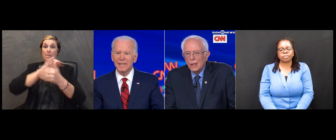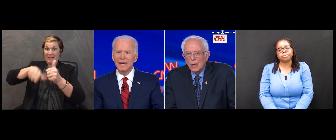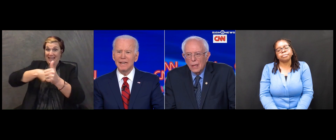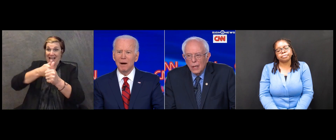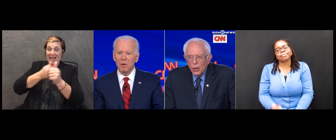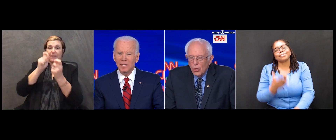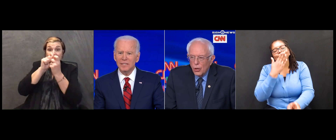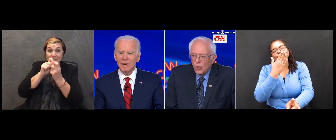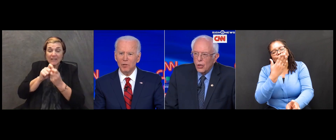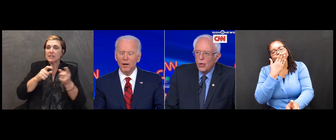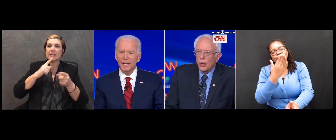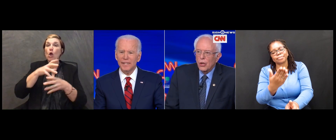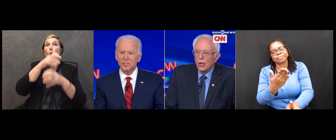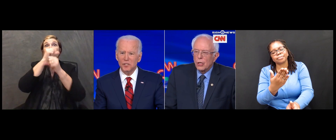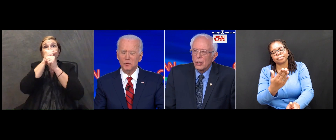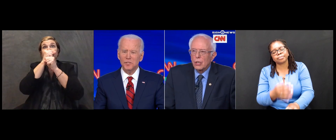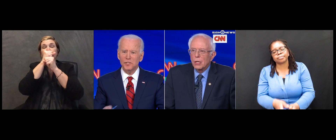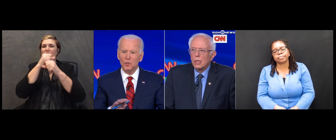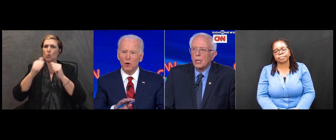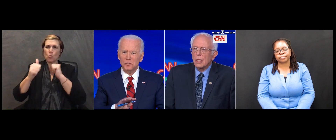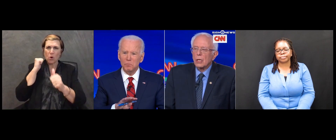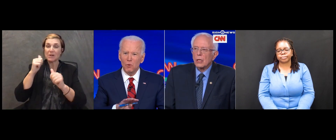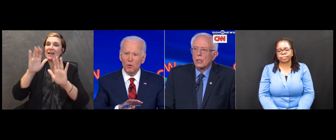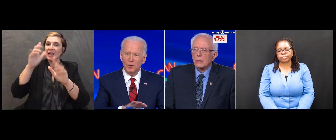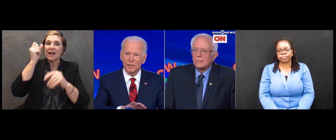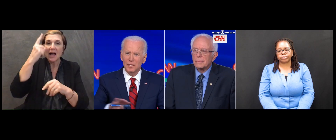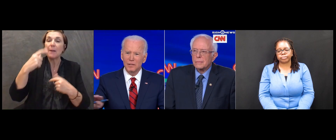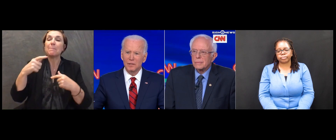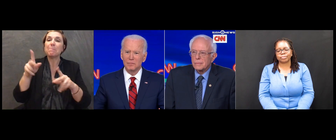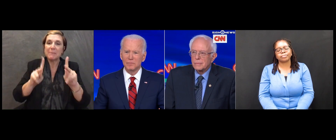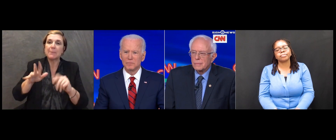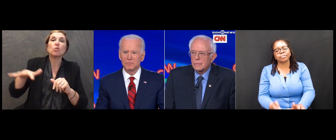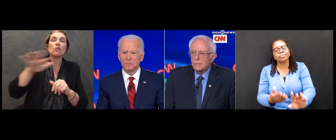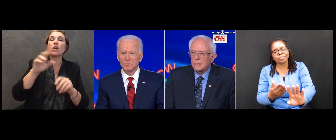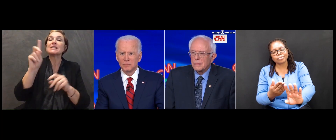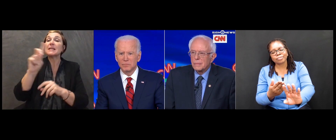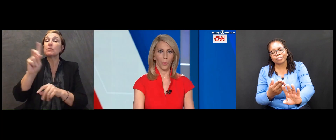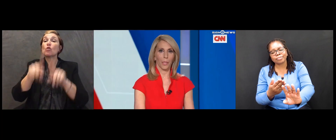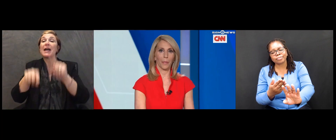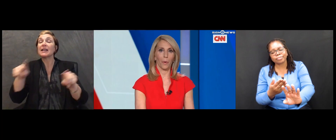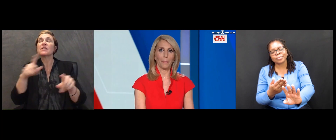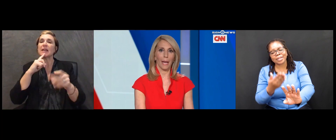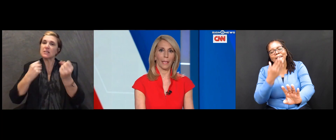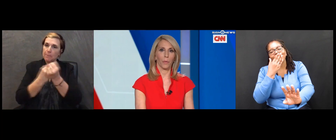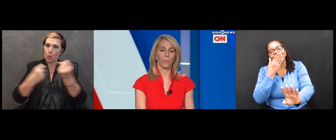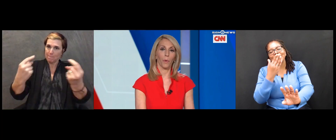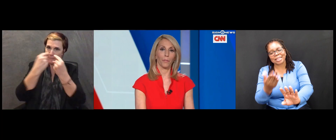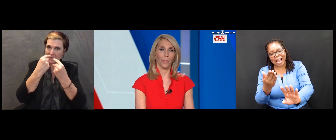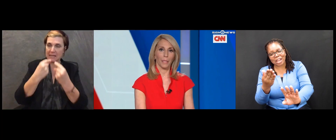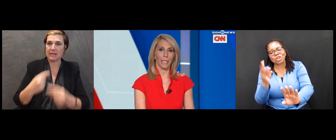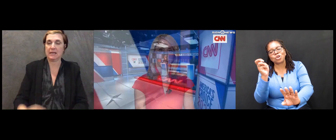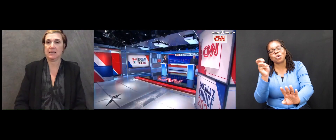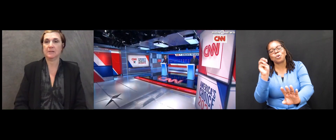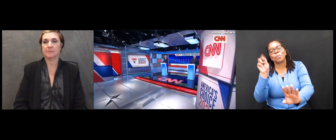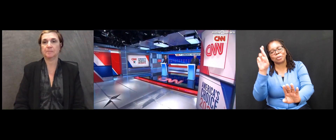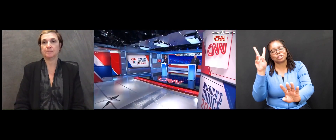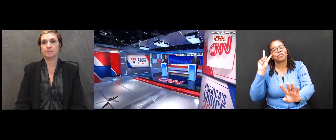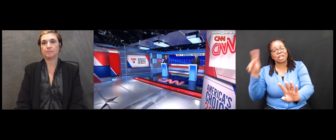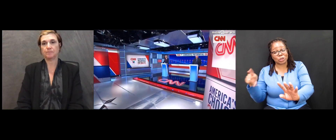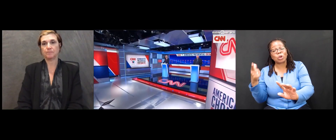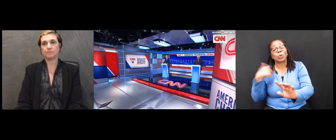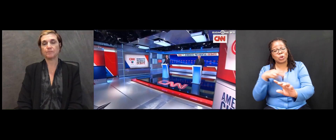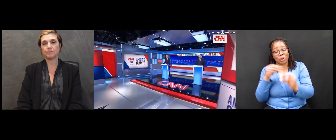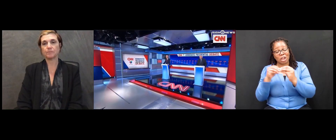overwhelmingly among Democratic constituencies across the board. Thank you. Thank you, Mr. Vice President. We're going to be right back with more from the CNN